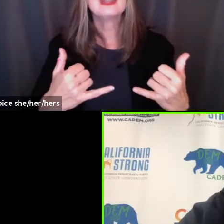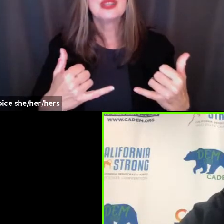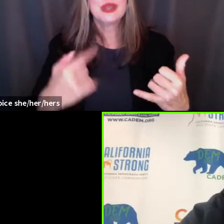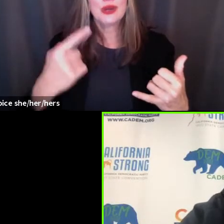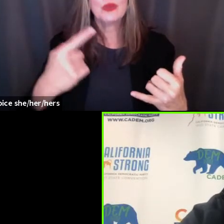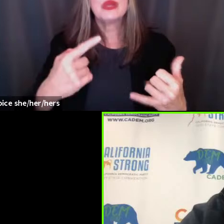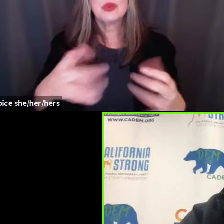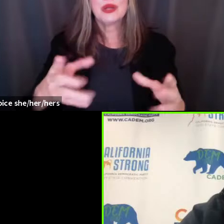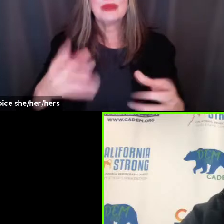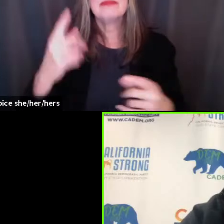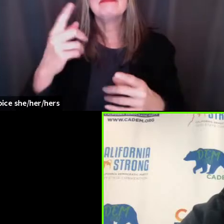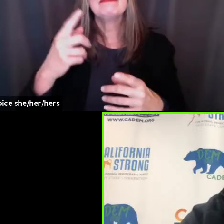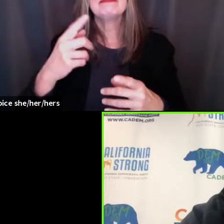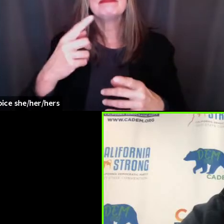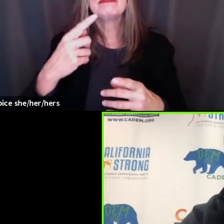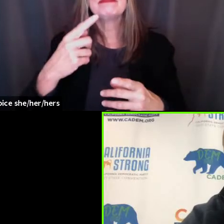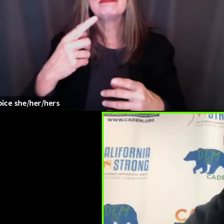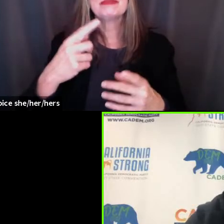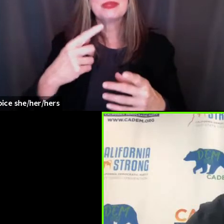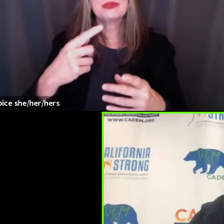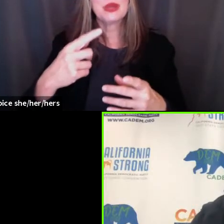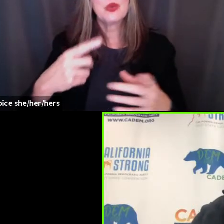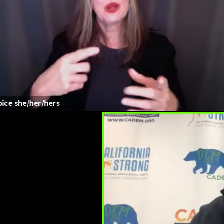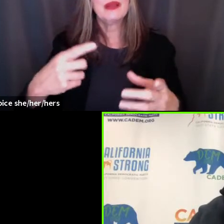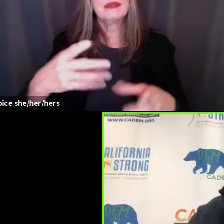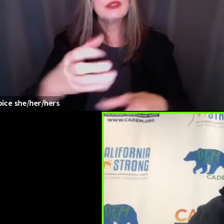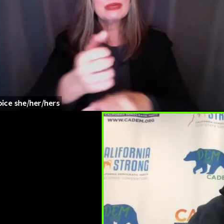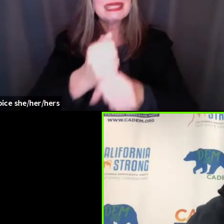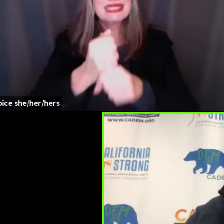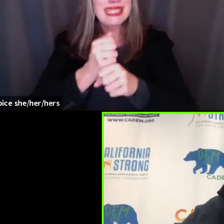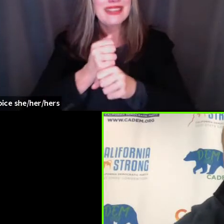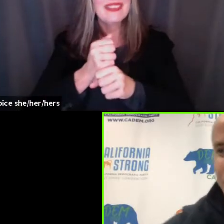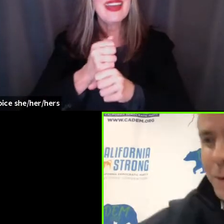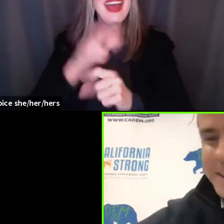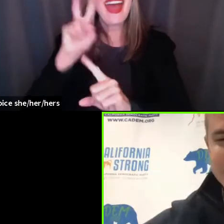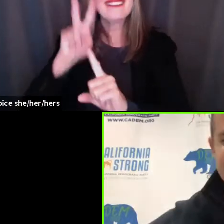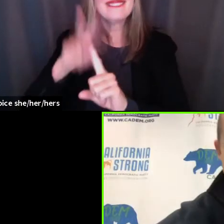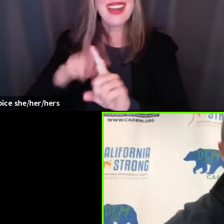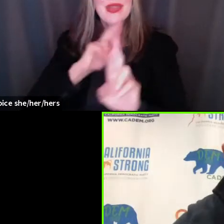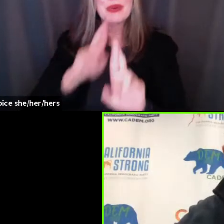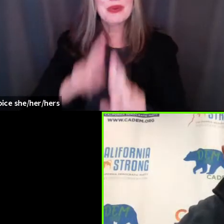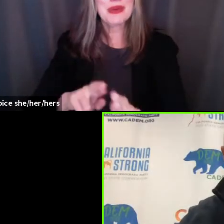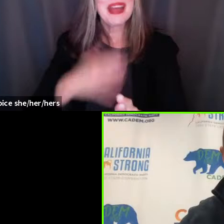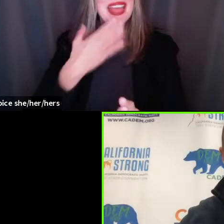and filed. Thank you for all your hard work and for that very quick report.